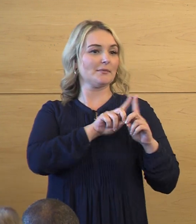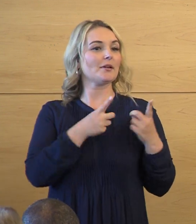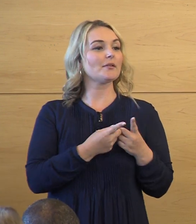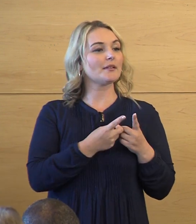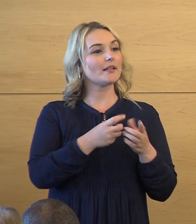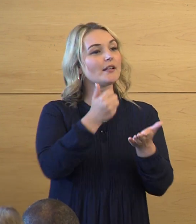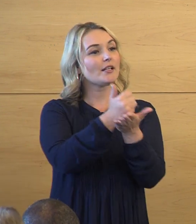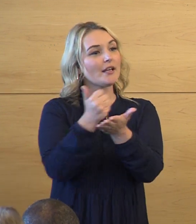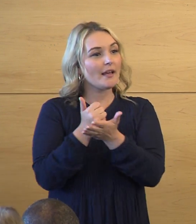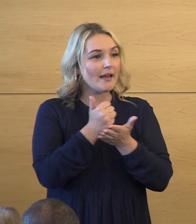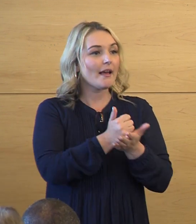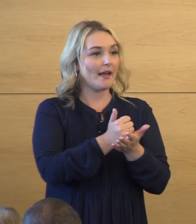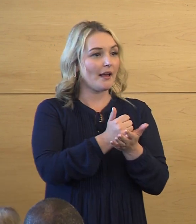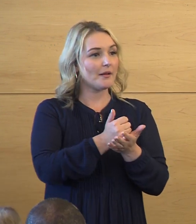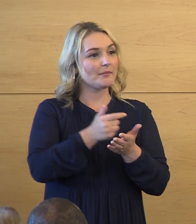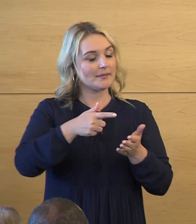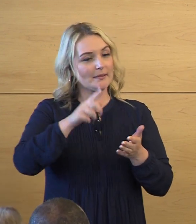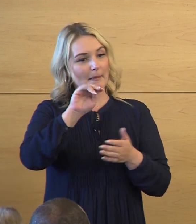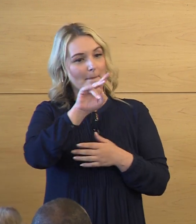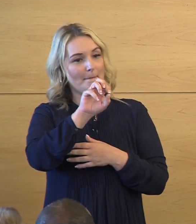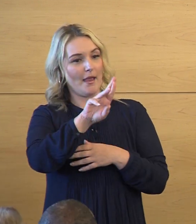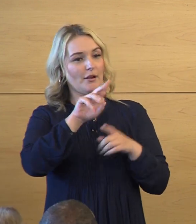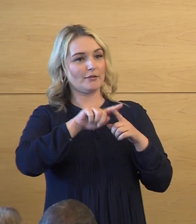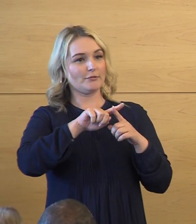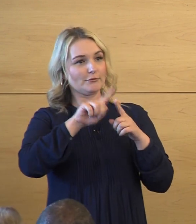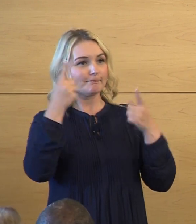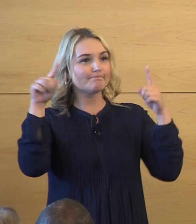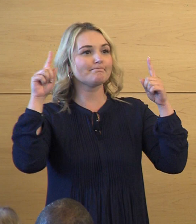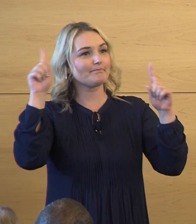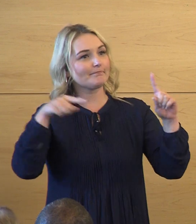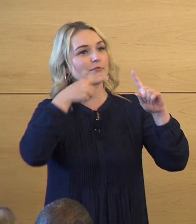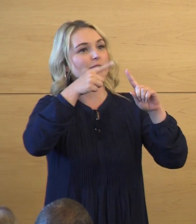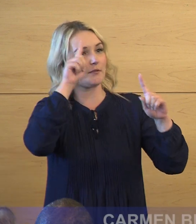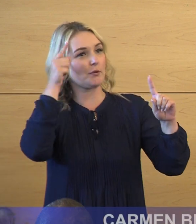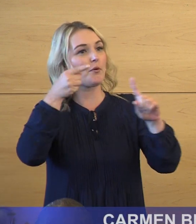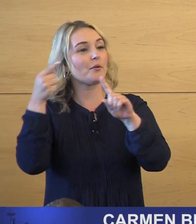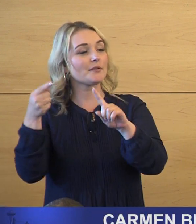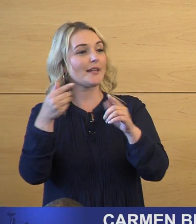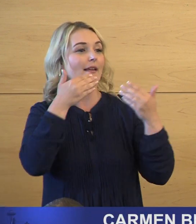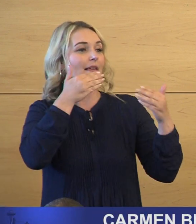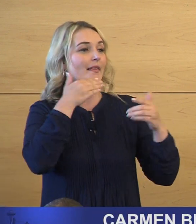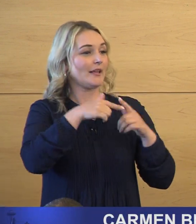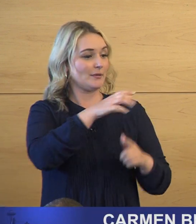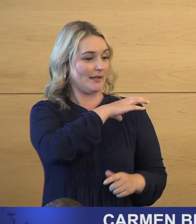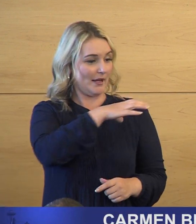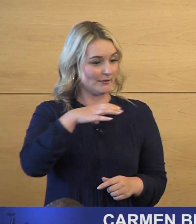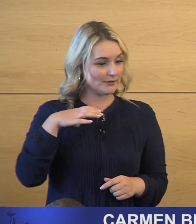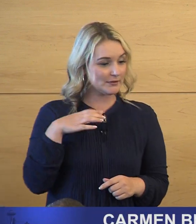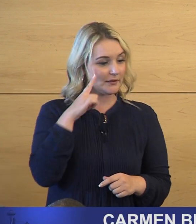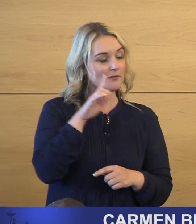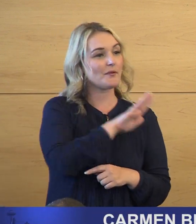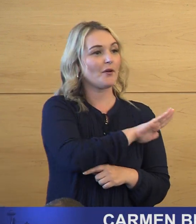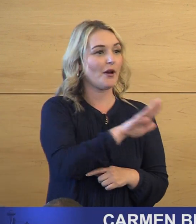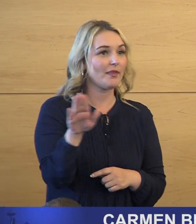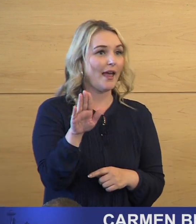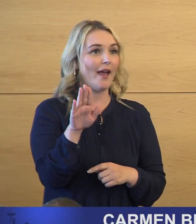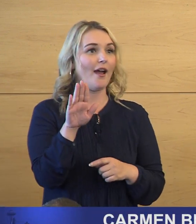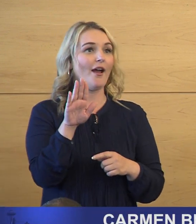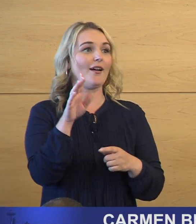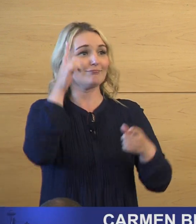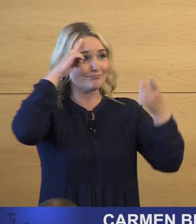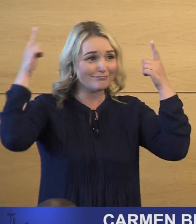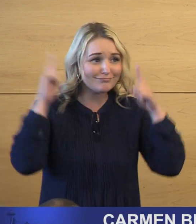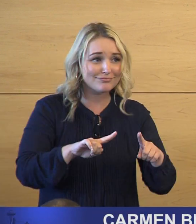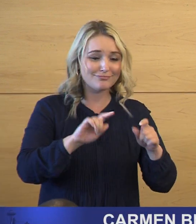in helping the mayor to achieve these goals. And I want to thank the City Council for their unanimous support.